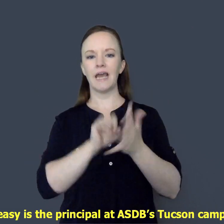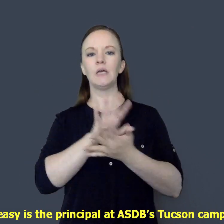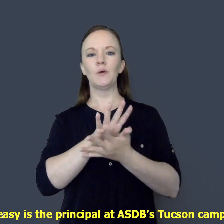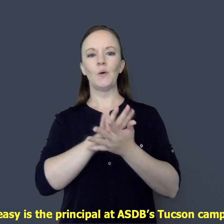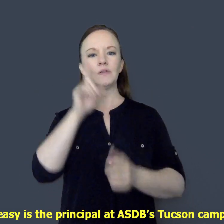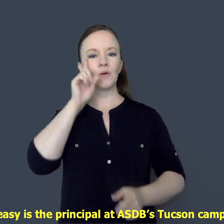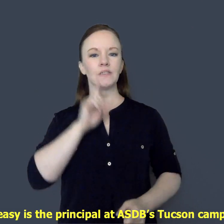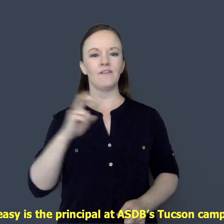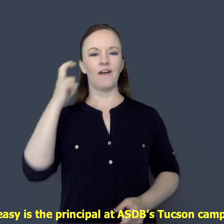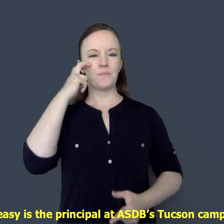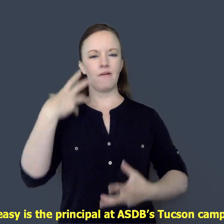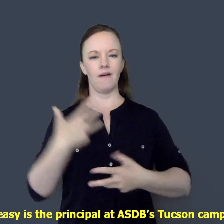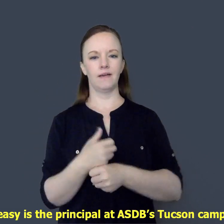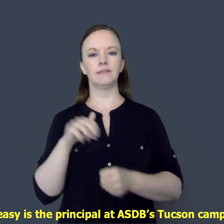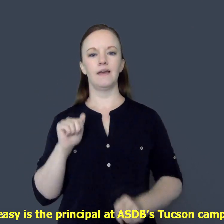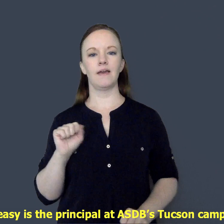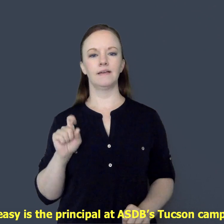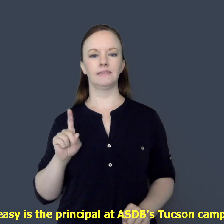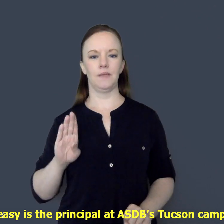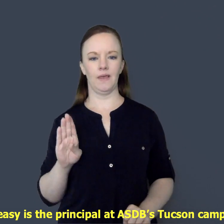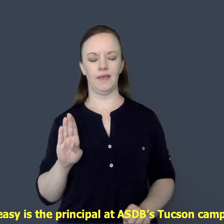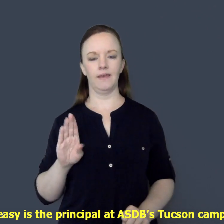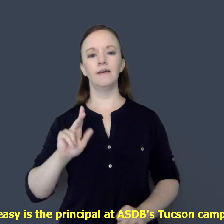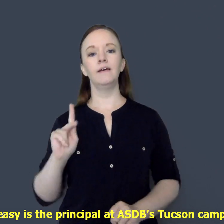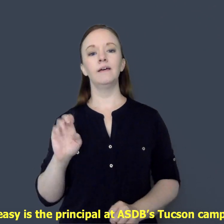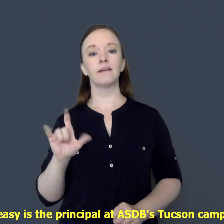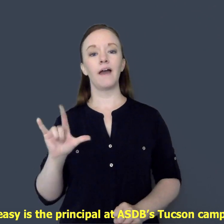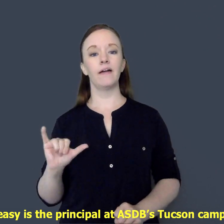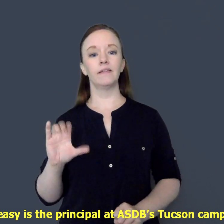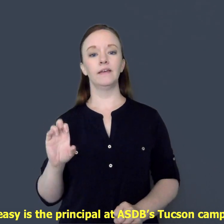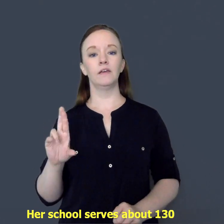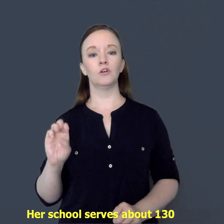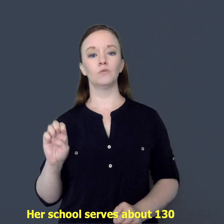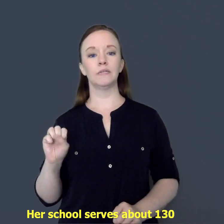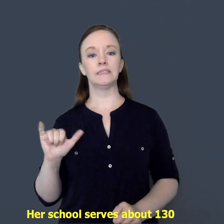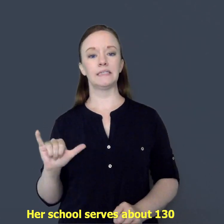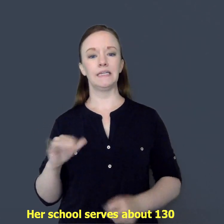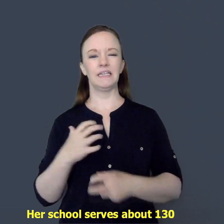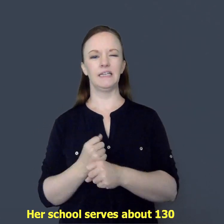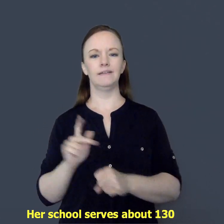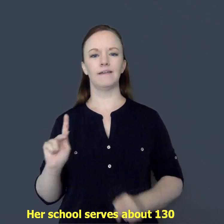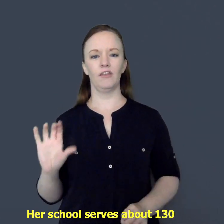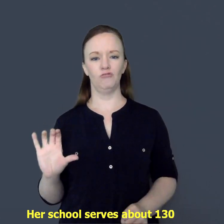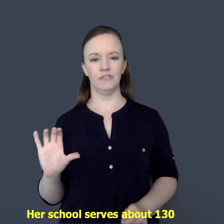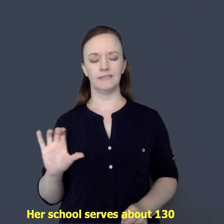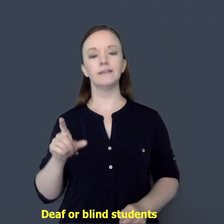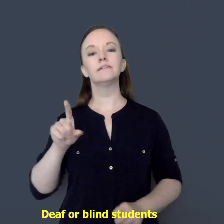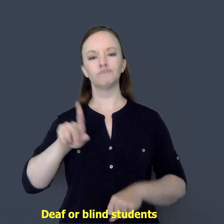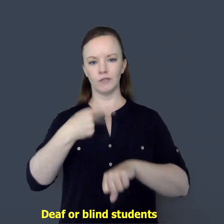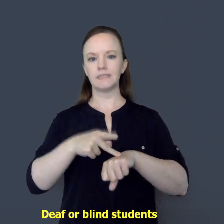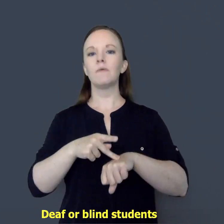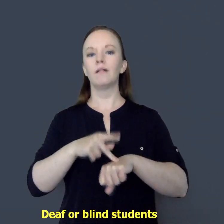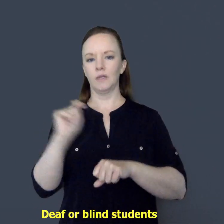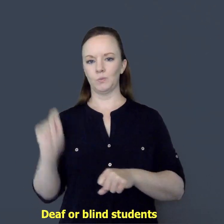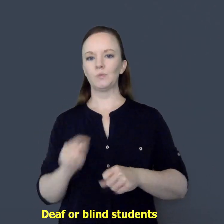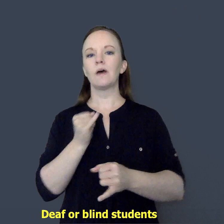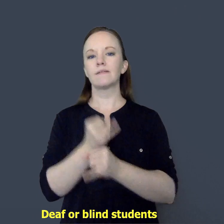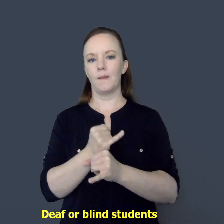Kelly Creasy is the principal at ASDB's Tucson campus. Her school serves about 130 deaf or blind students,